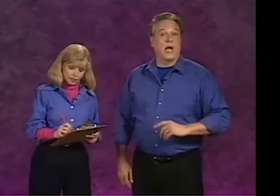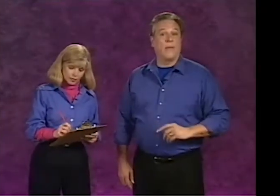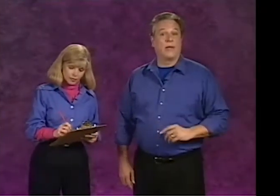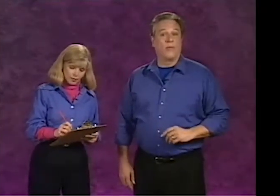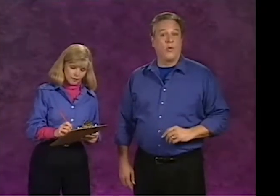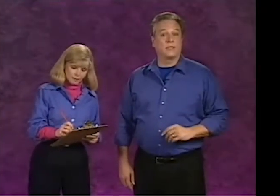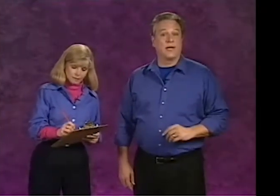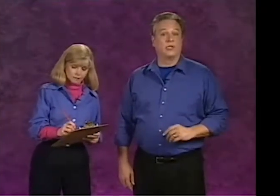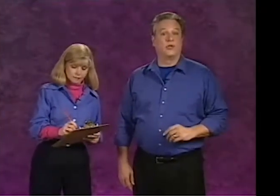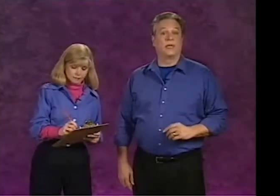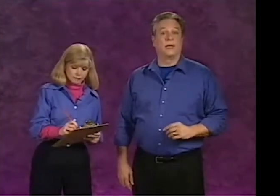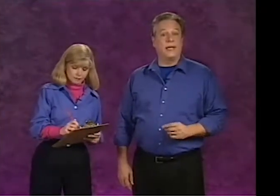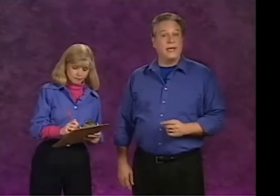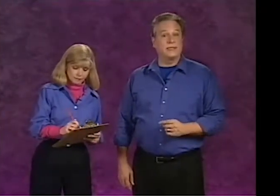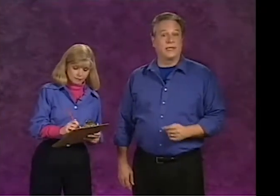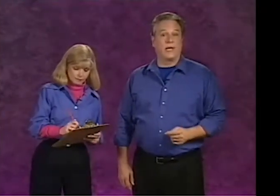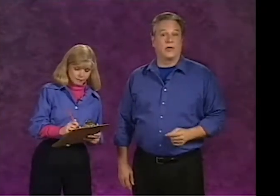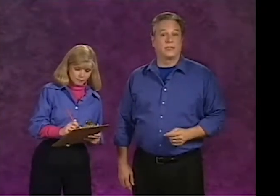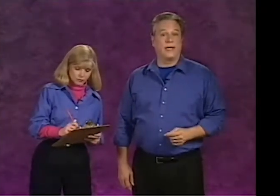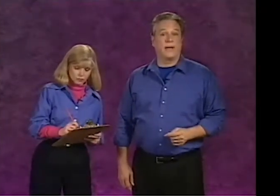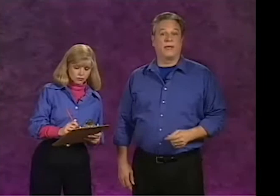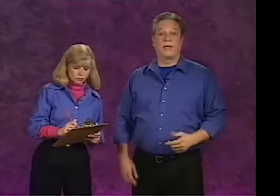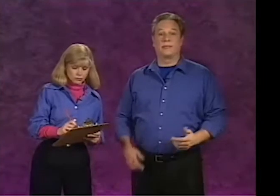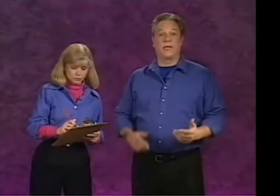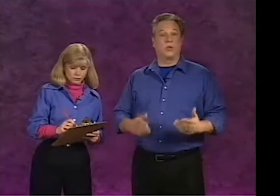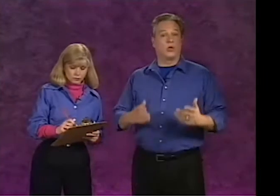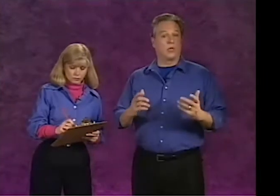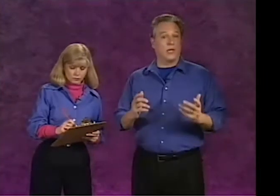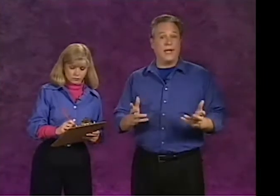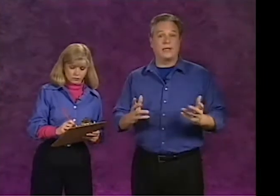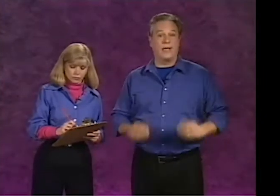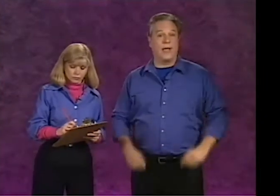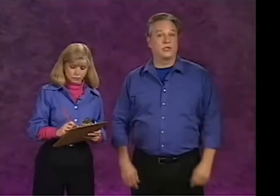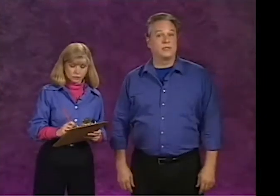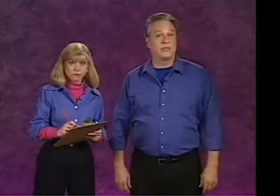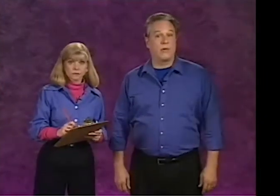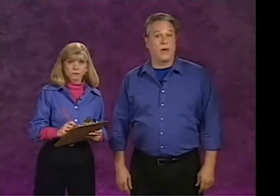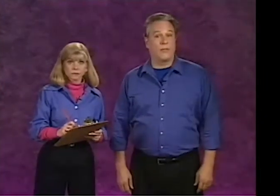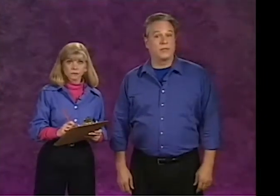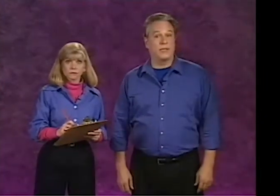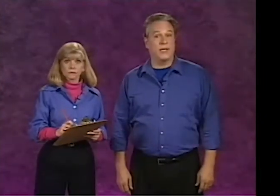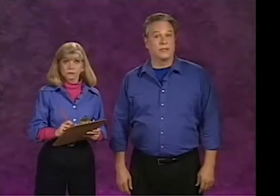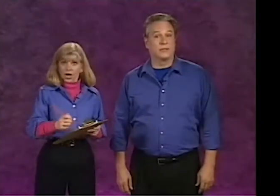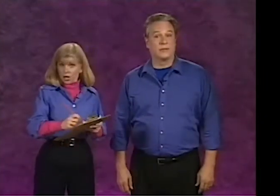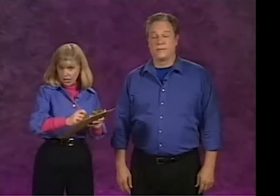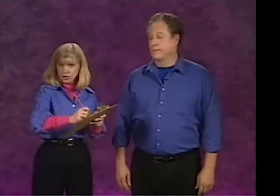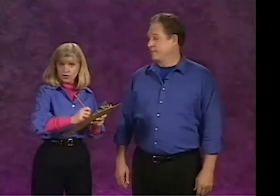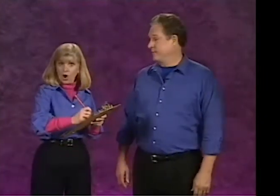how many more signs you can easily understand because they look like the actions they represent. Like